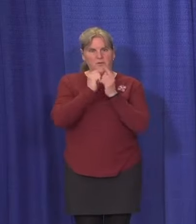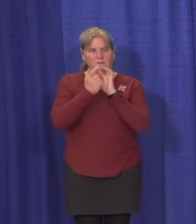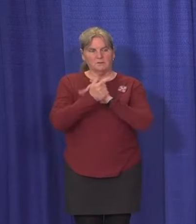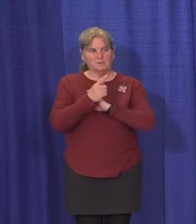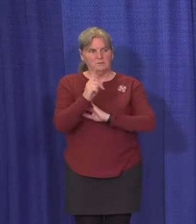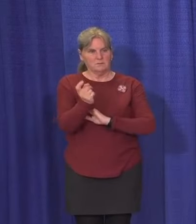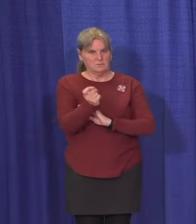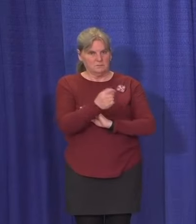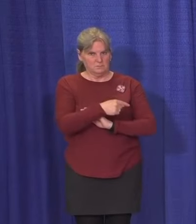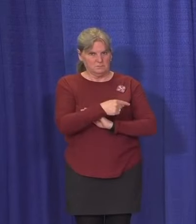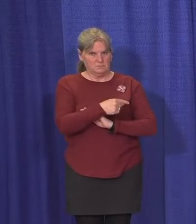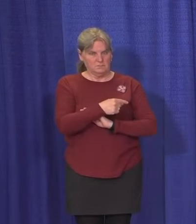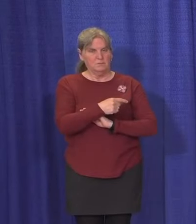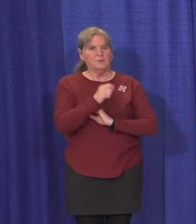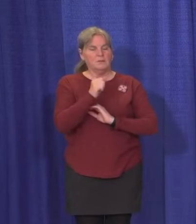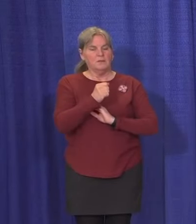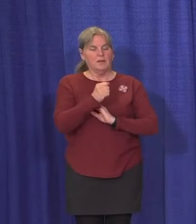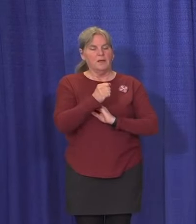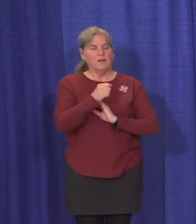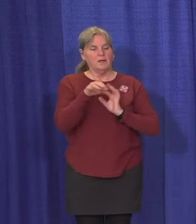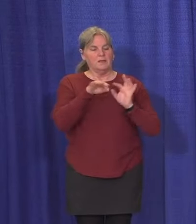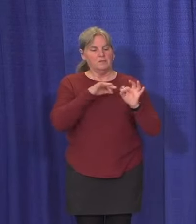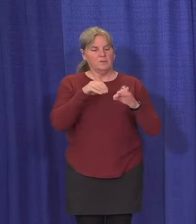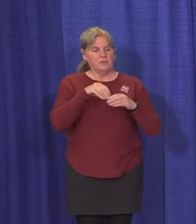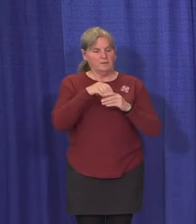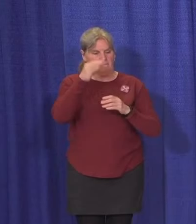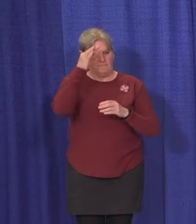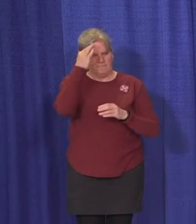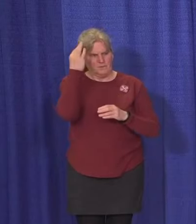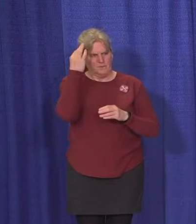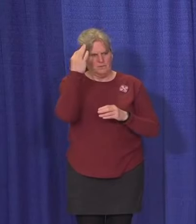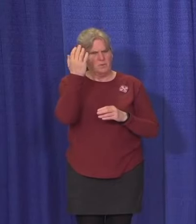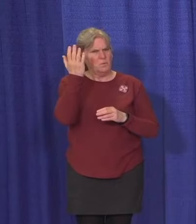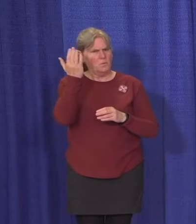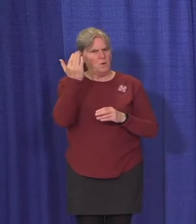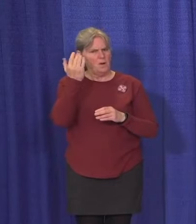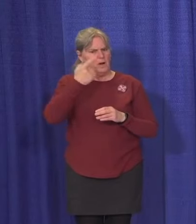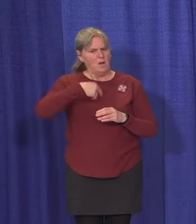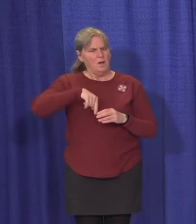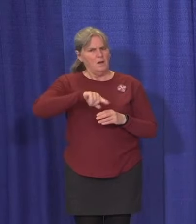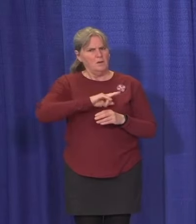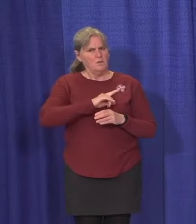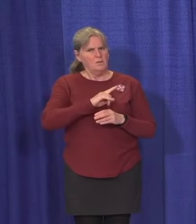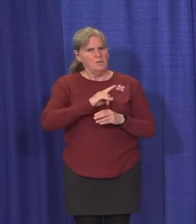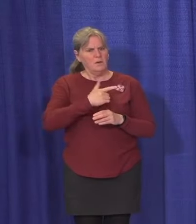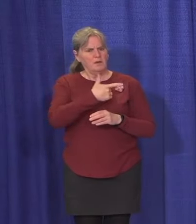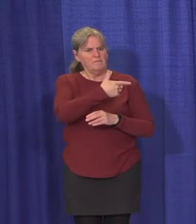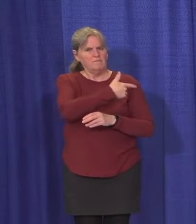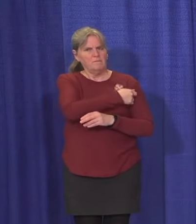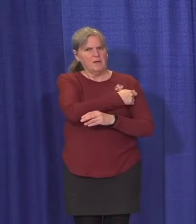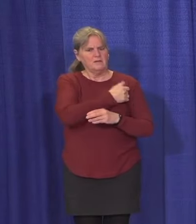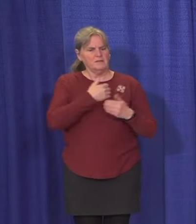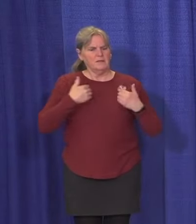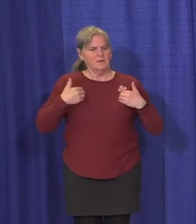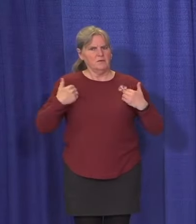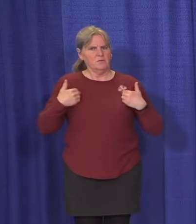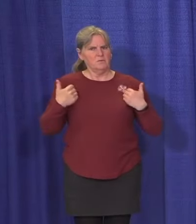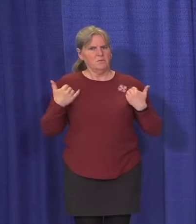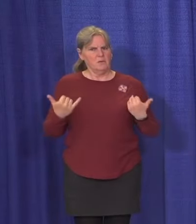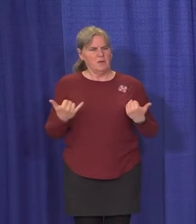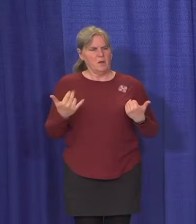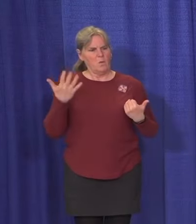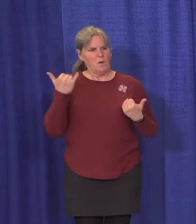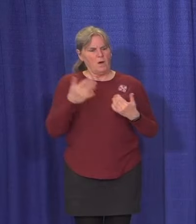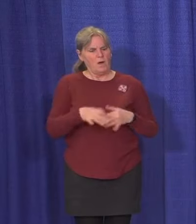Dr. Hanley, could you please repeat in French why we are going to vaccinate youth at this point and why it's